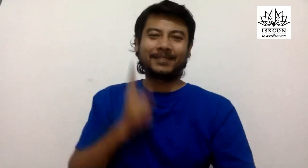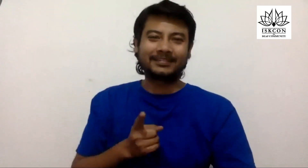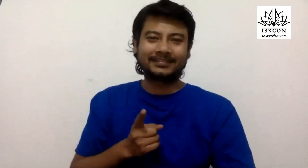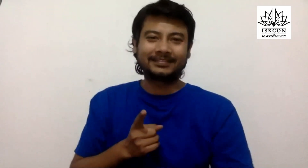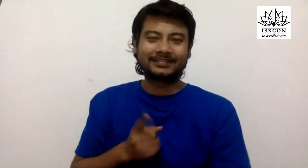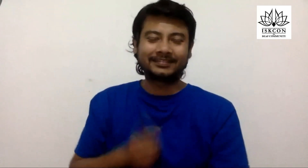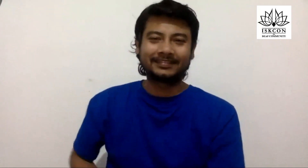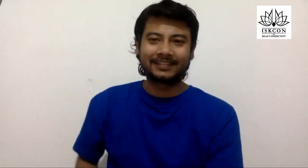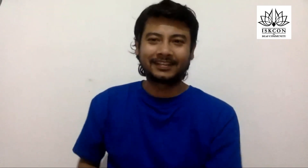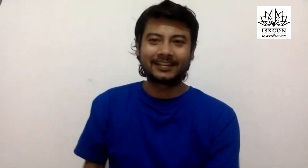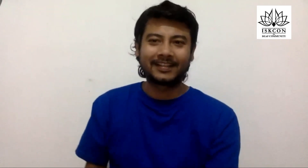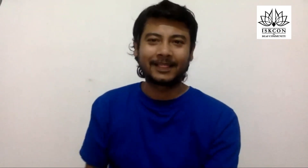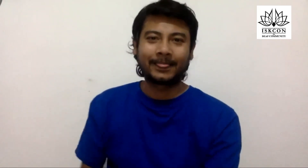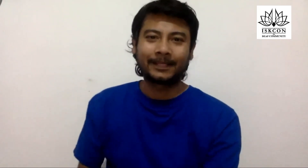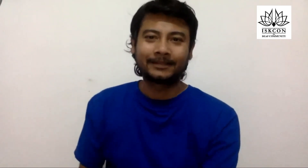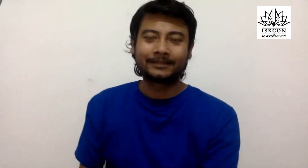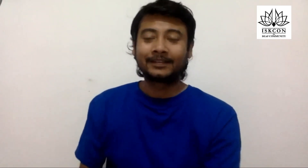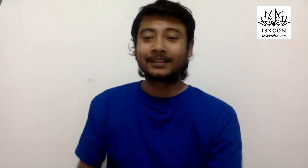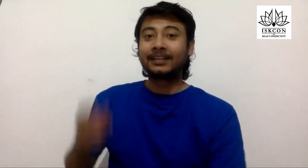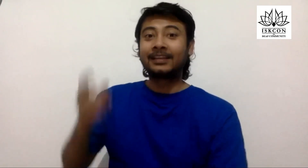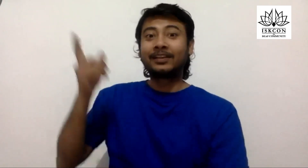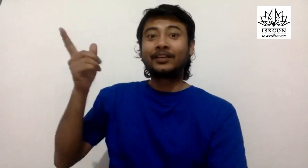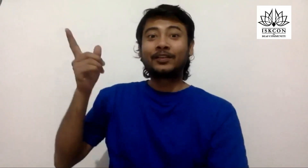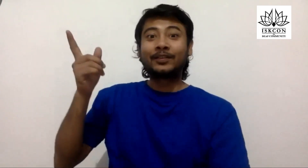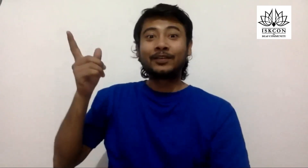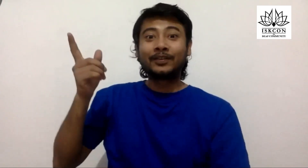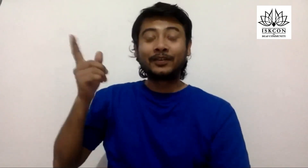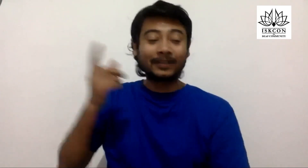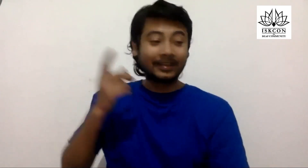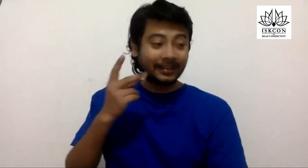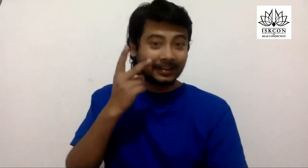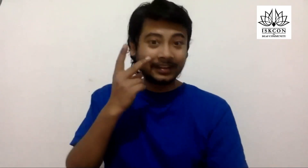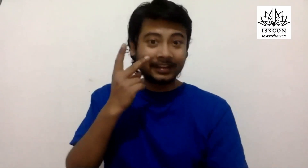By showering your glance of mercy upon me,